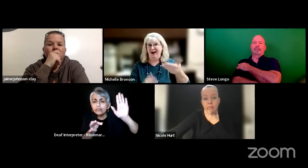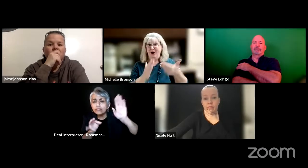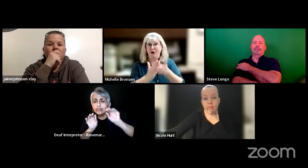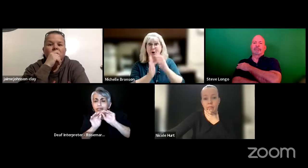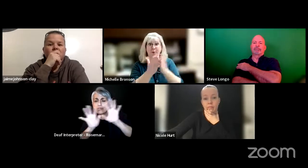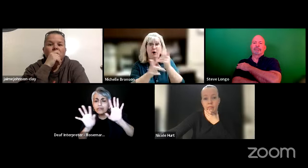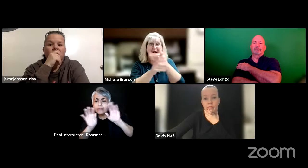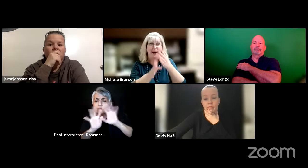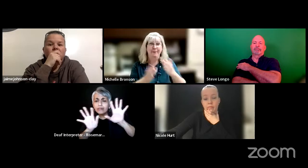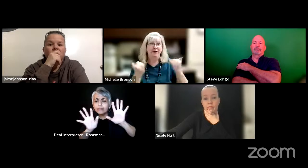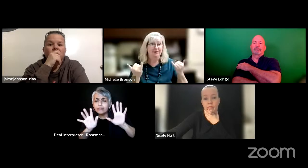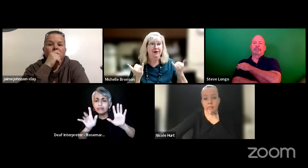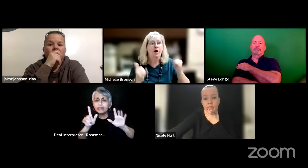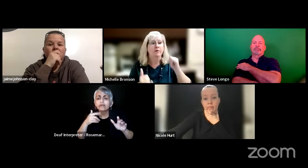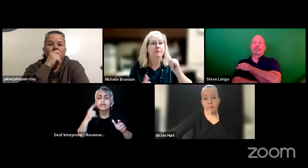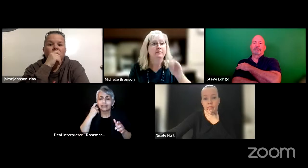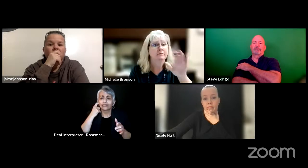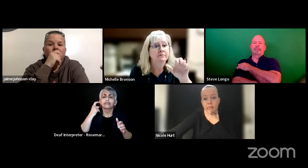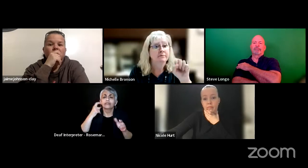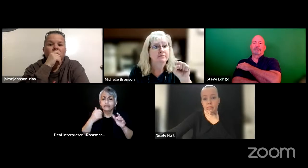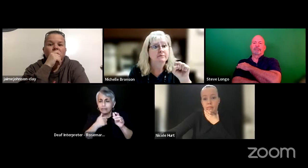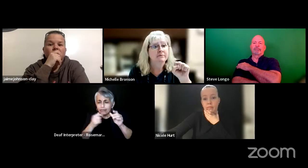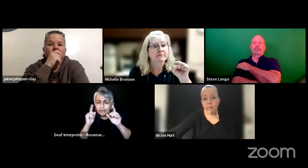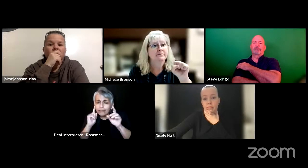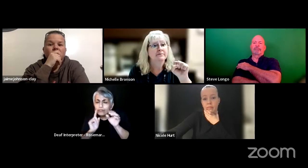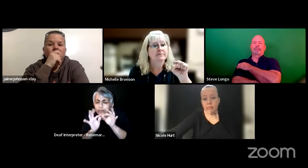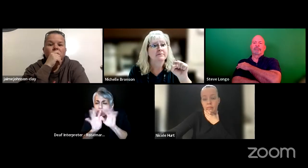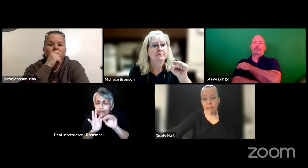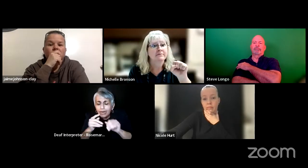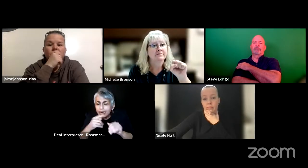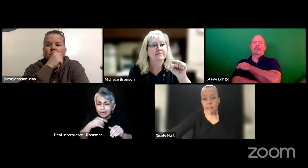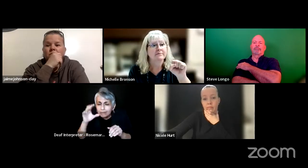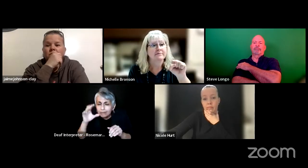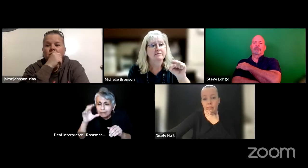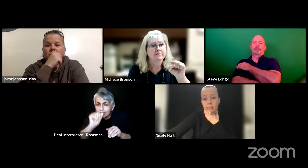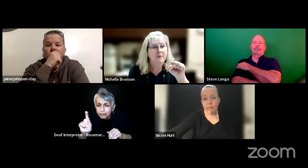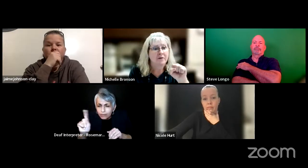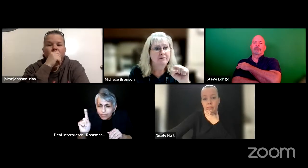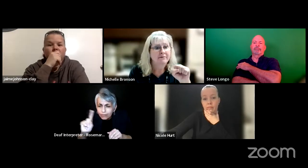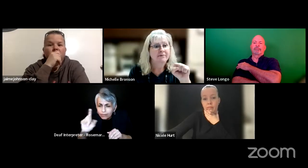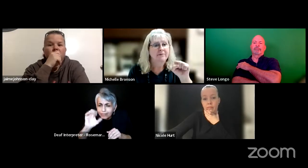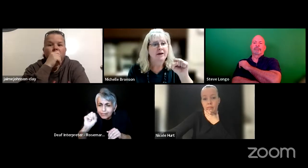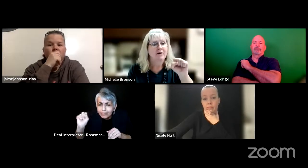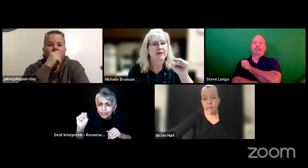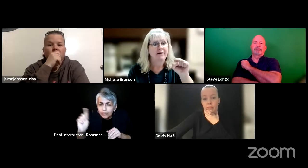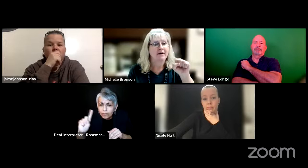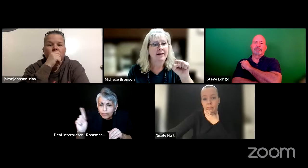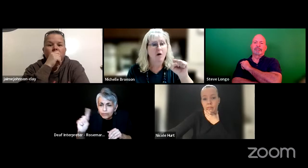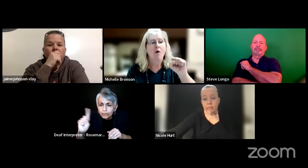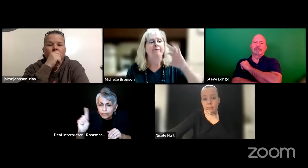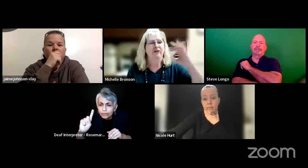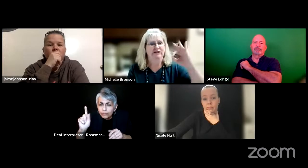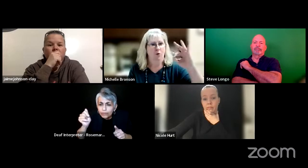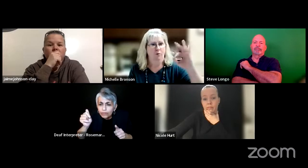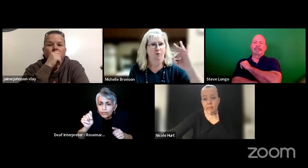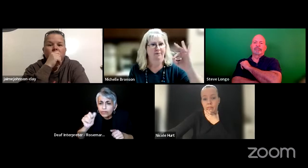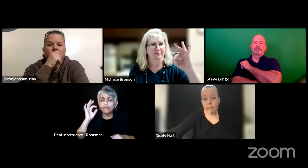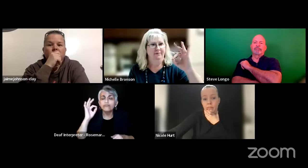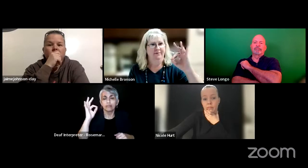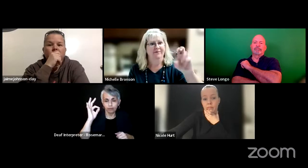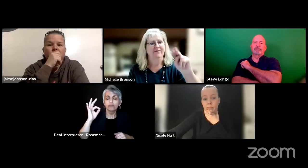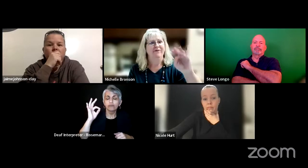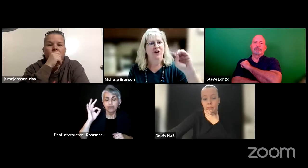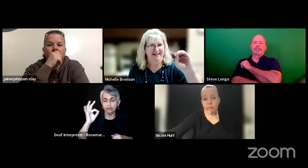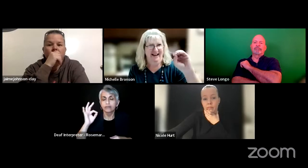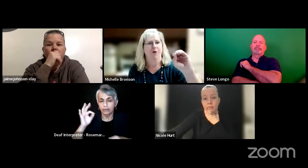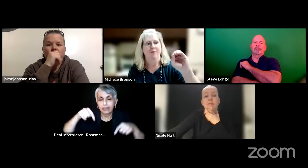And as I mentioned, we hired a new bookkeeper as of today. Point of clarification from the